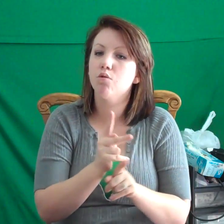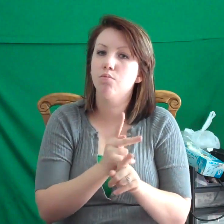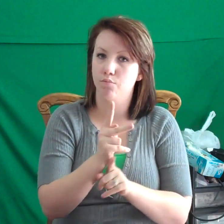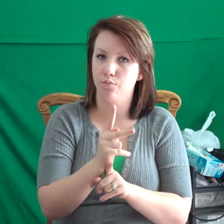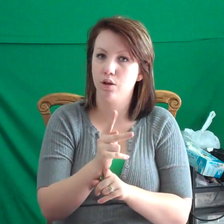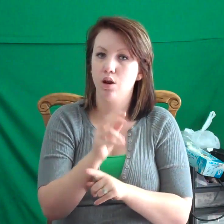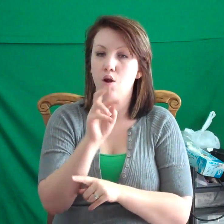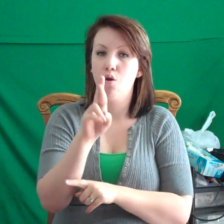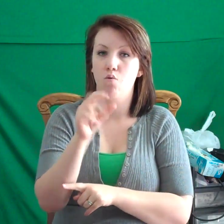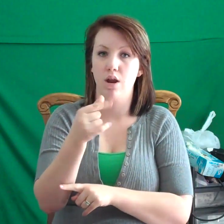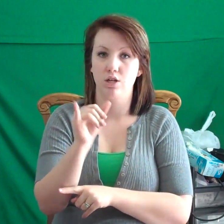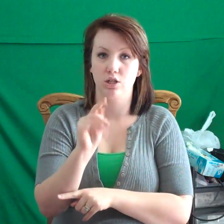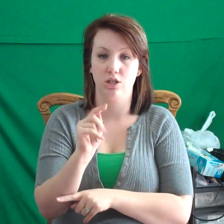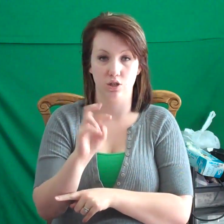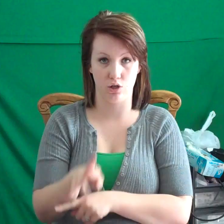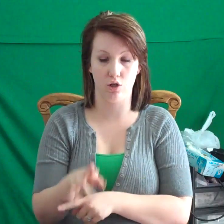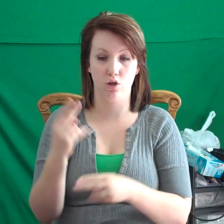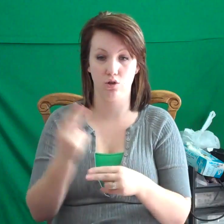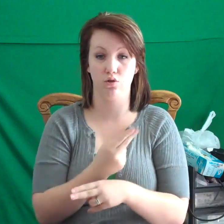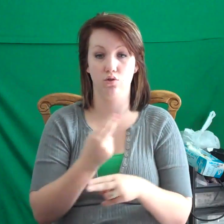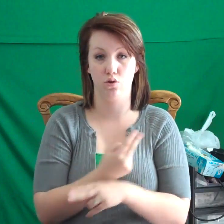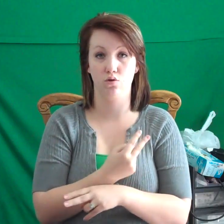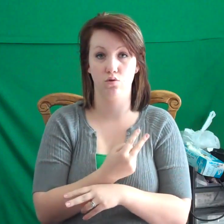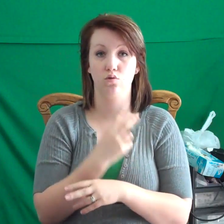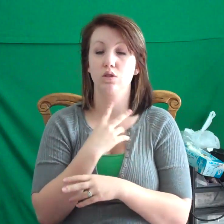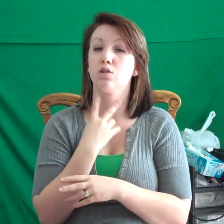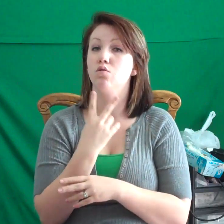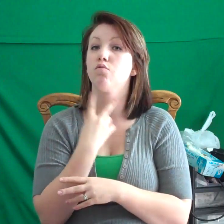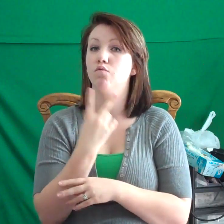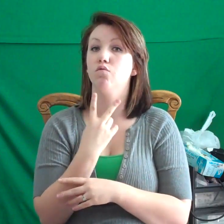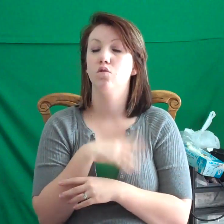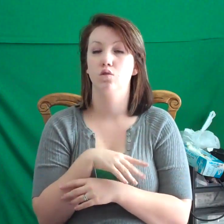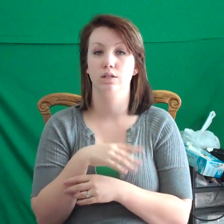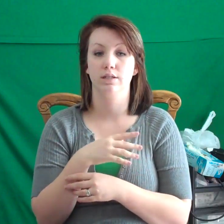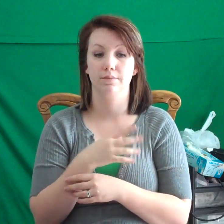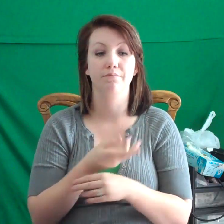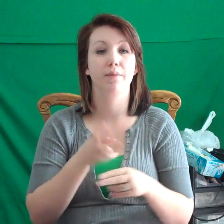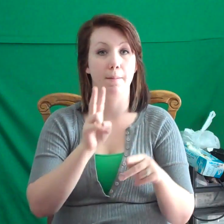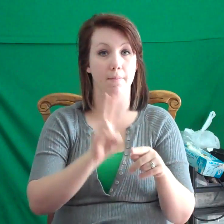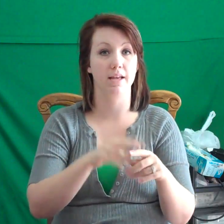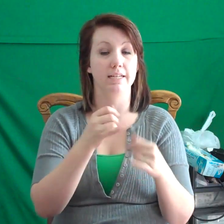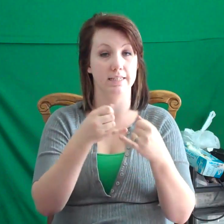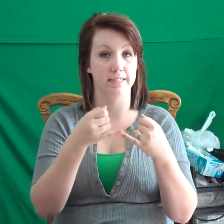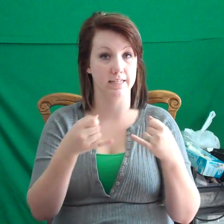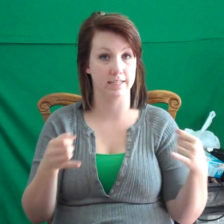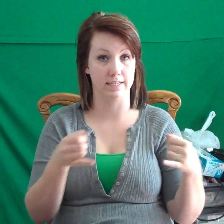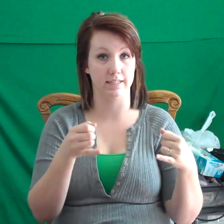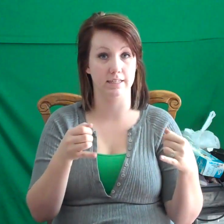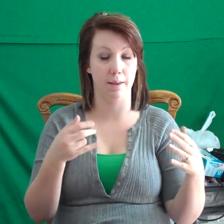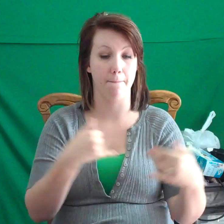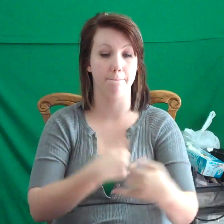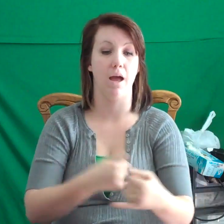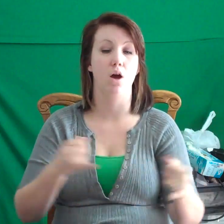using inflective intonation, applying sentence boundaries. Okay, so this is using